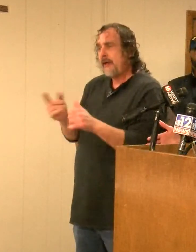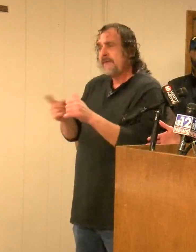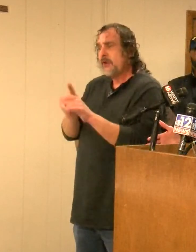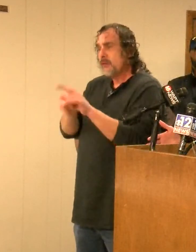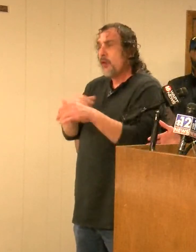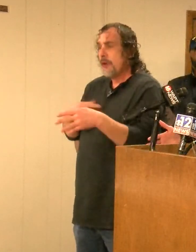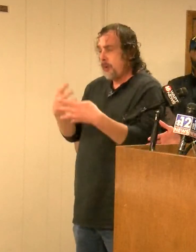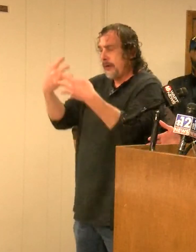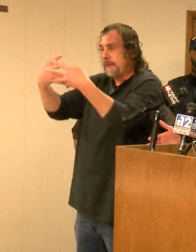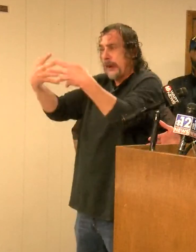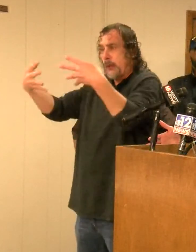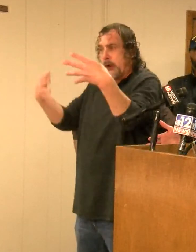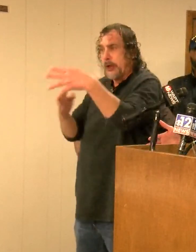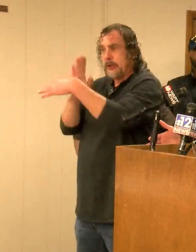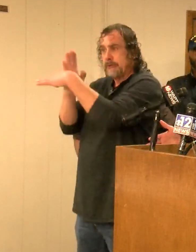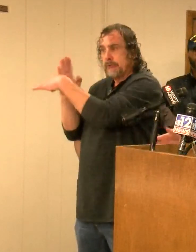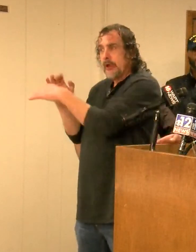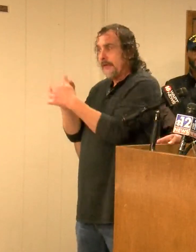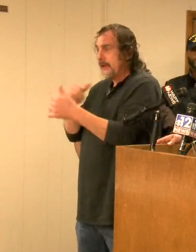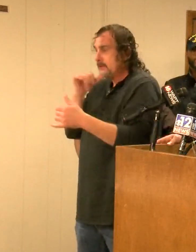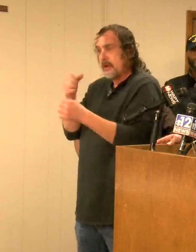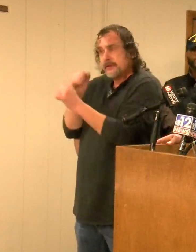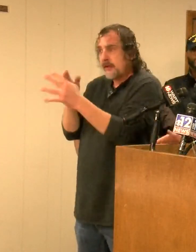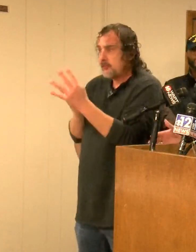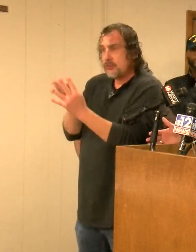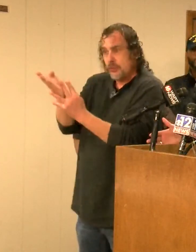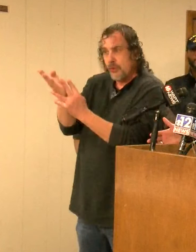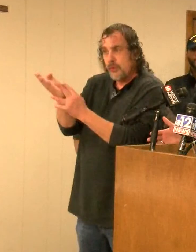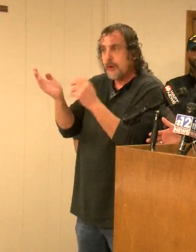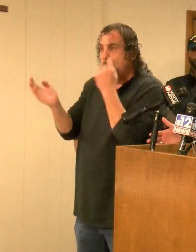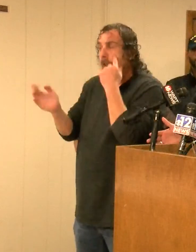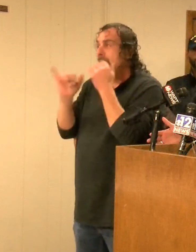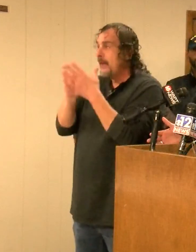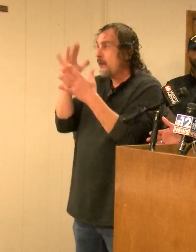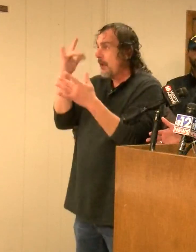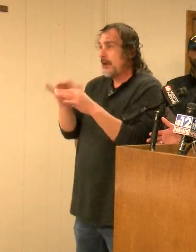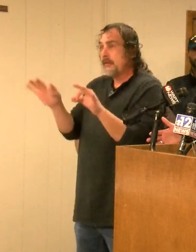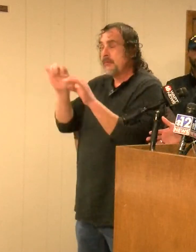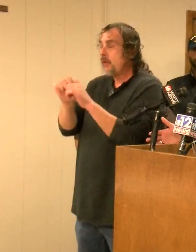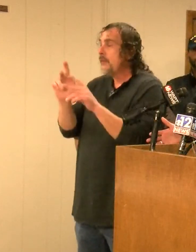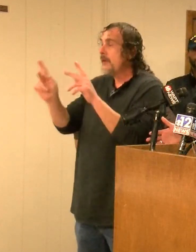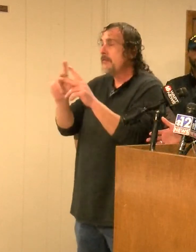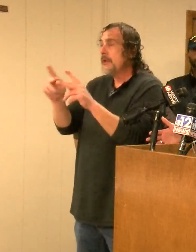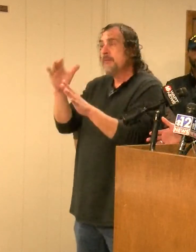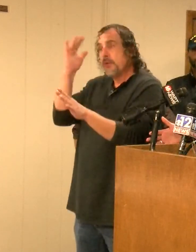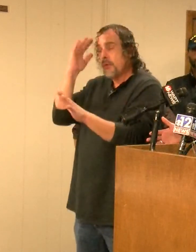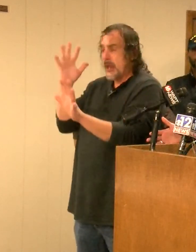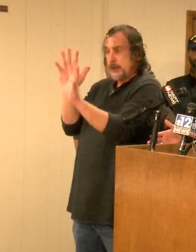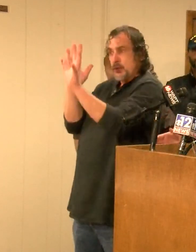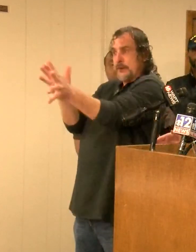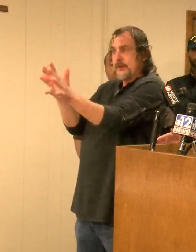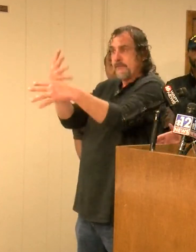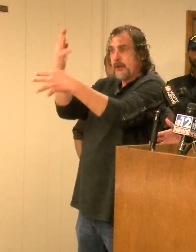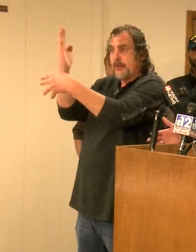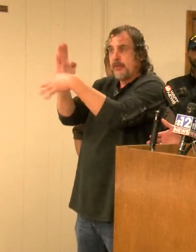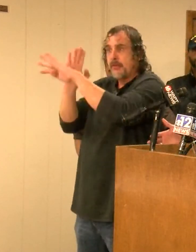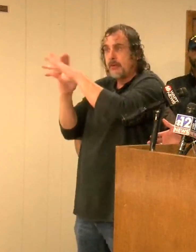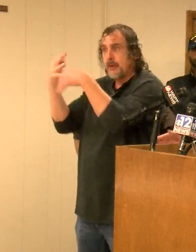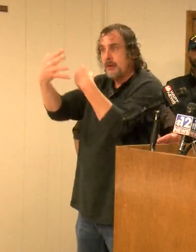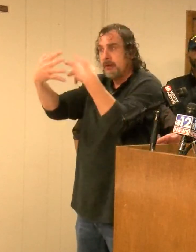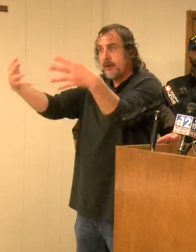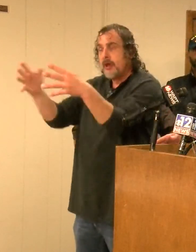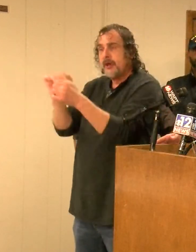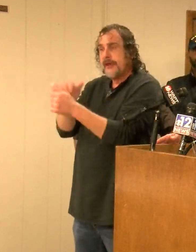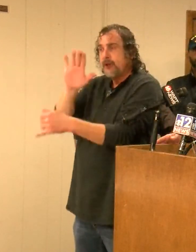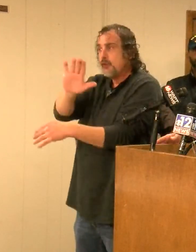those barricades in areas that are unsafe to travel. And so that's why it's important that residents are mindful of those barricades, because they are there for